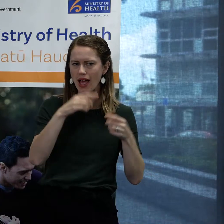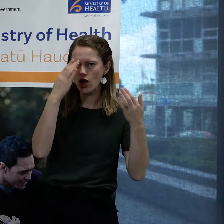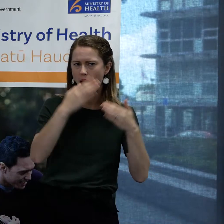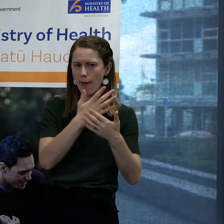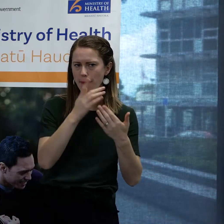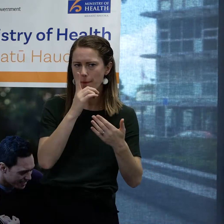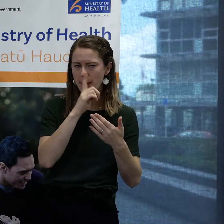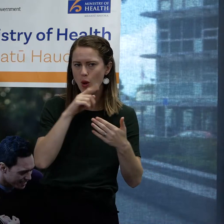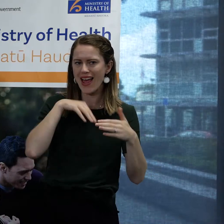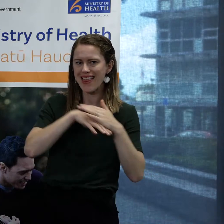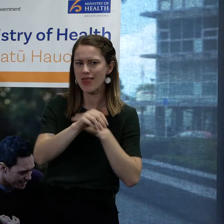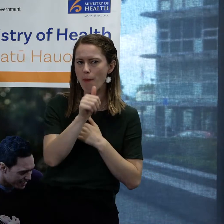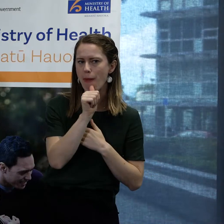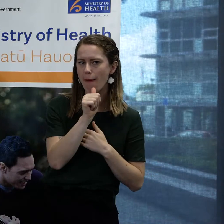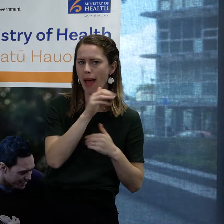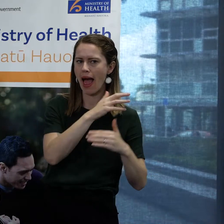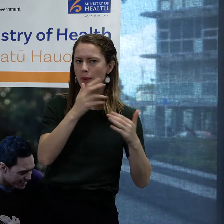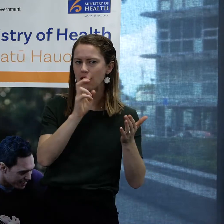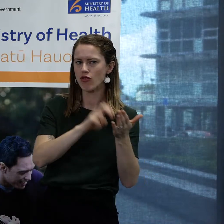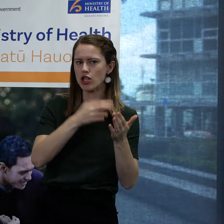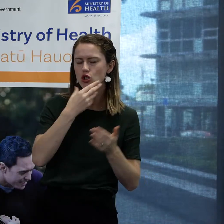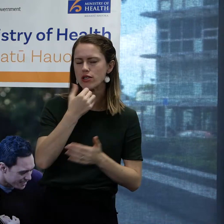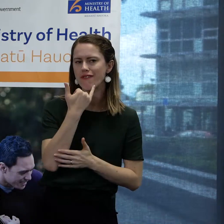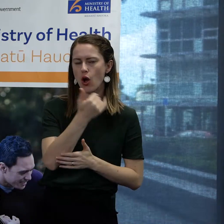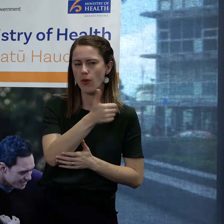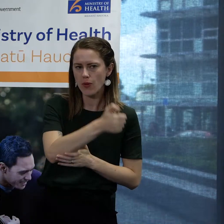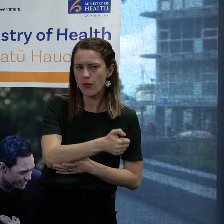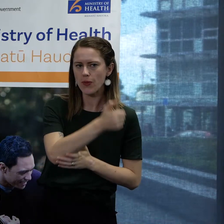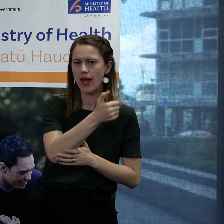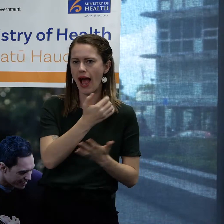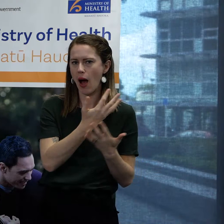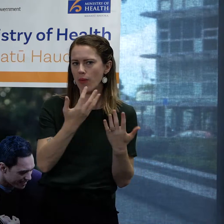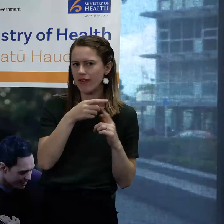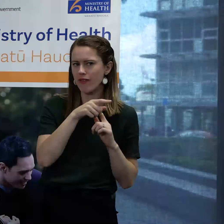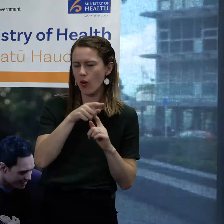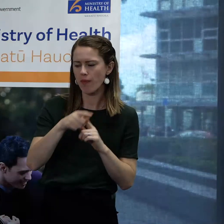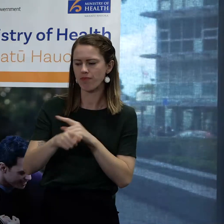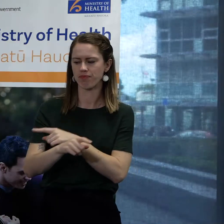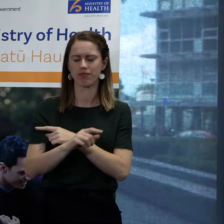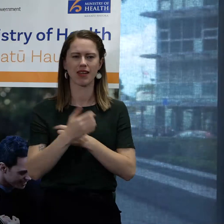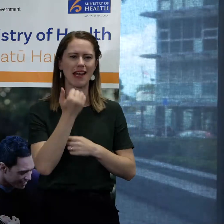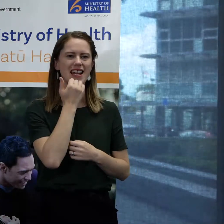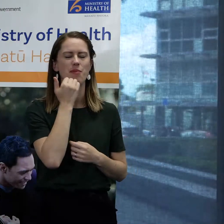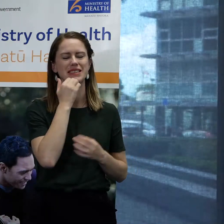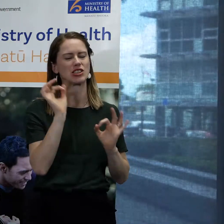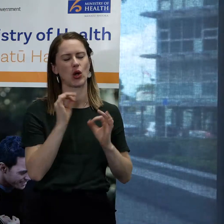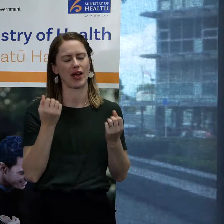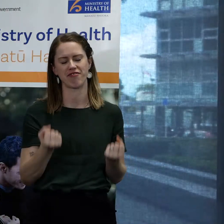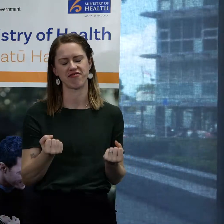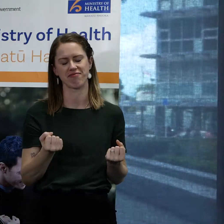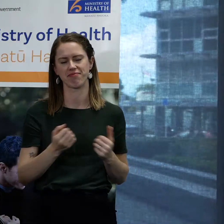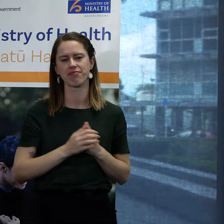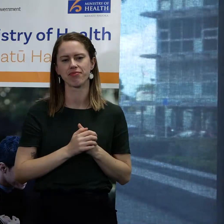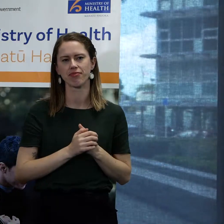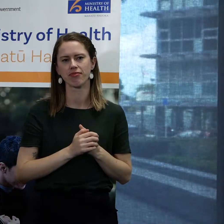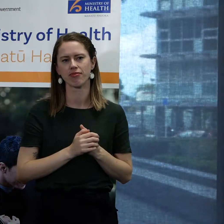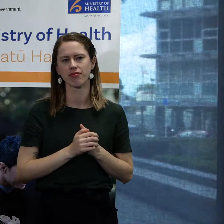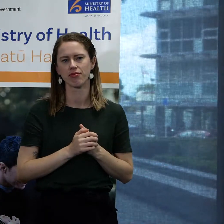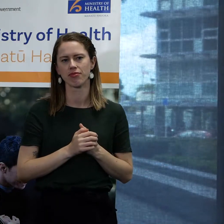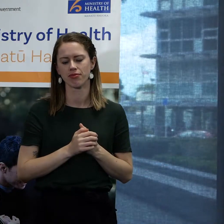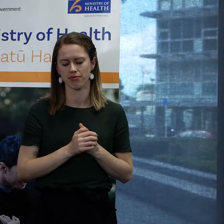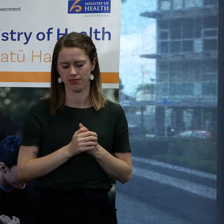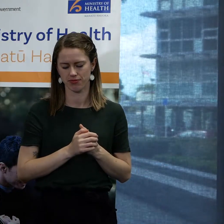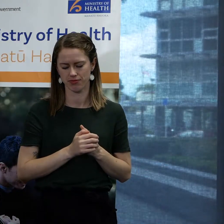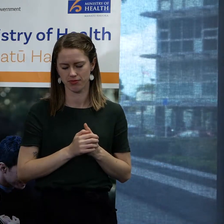and how many registered with the QR code and how many manually wrote it down and how many have been traced? I don't have those numbers off the top of my head. What I can say is